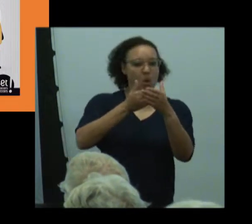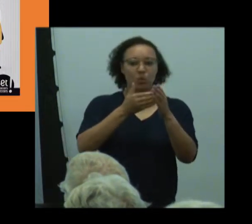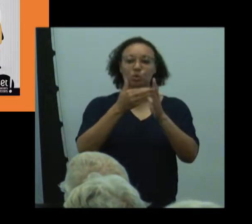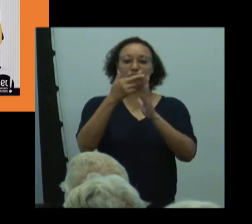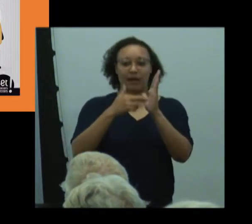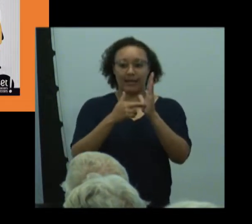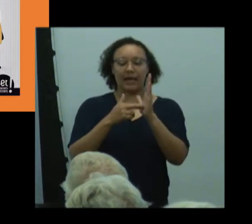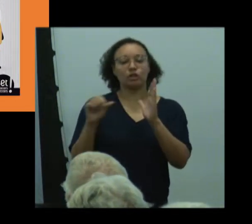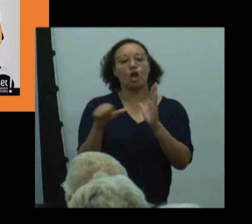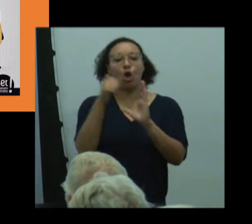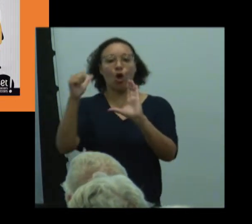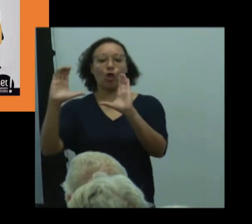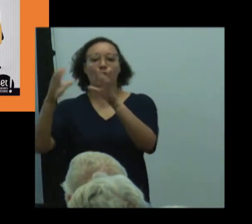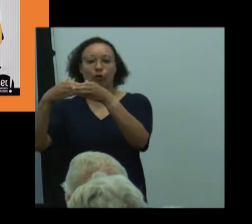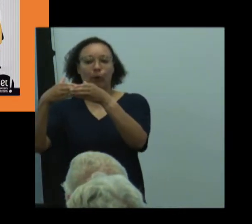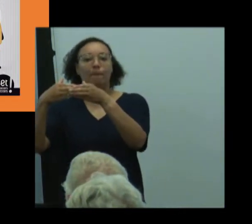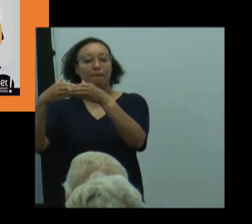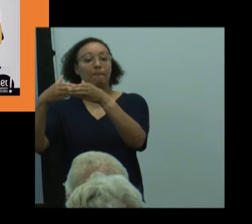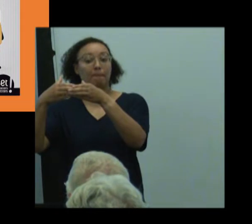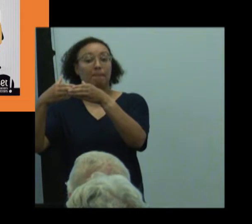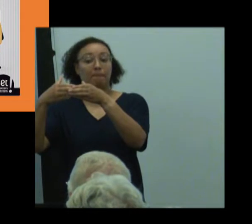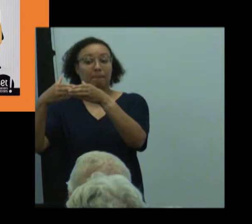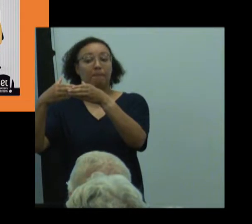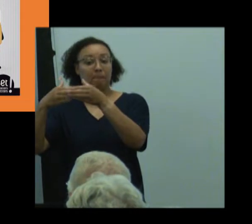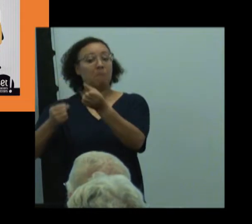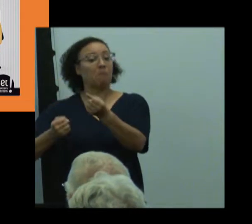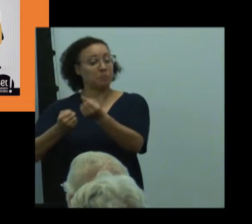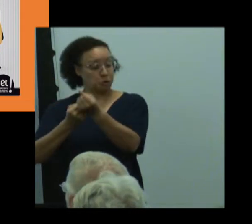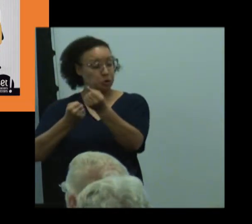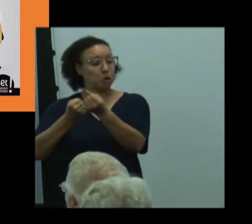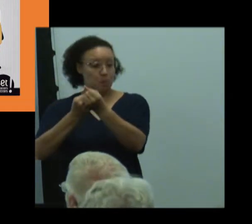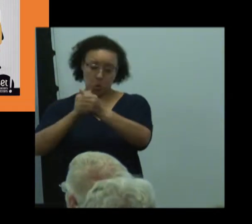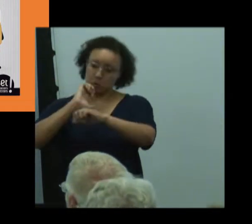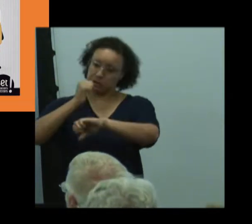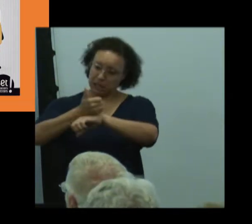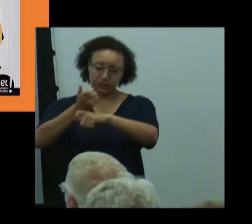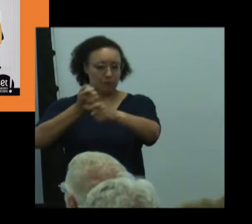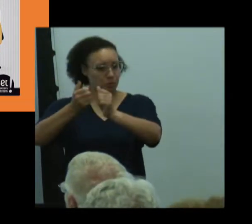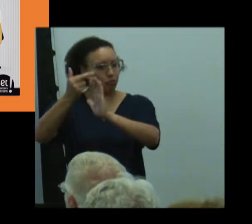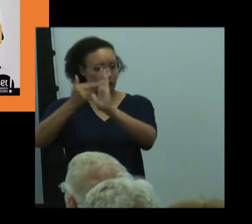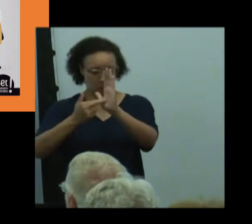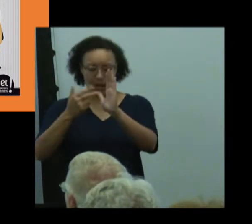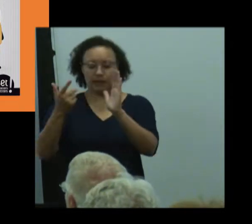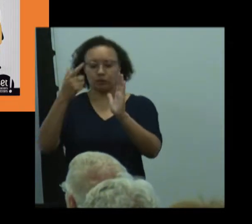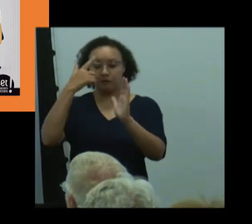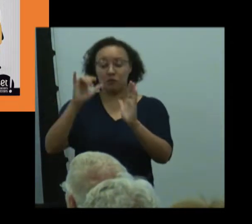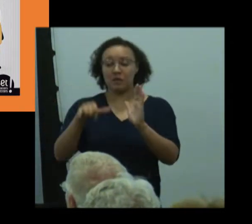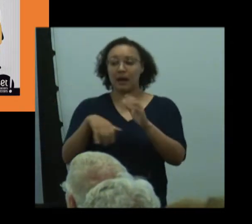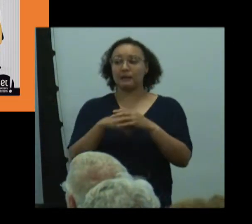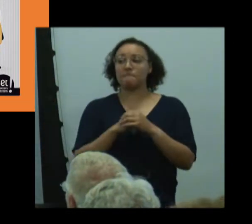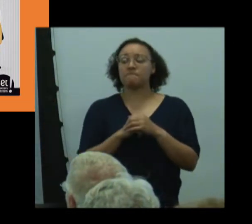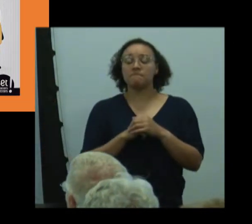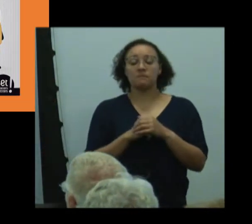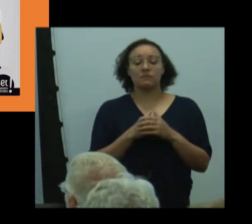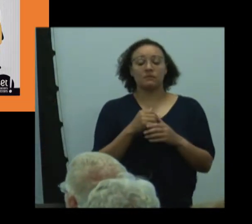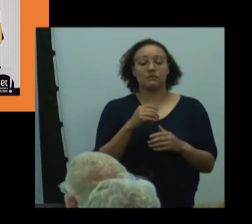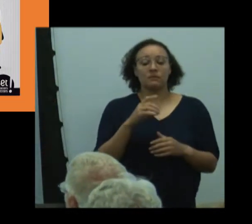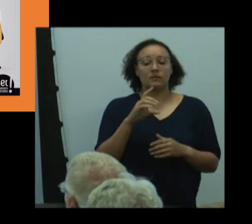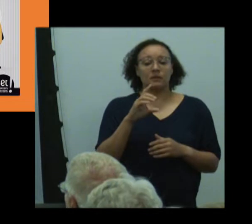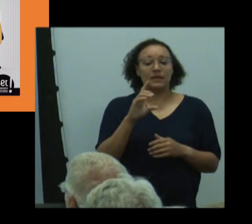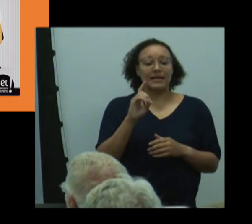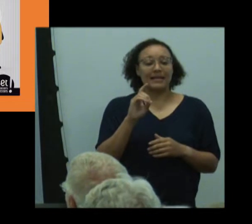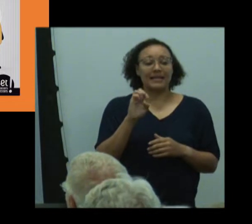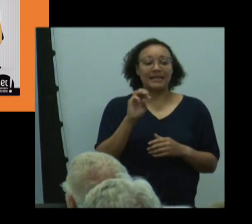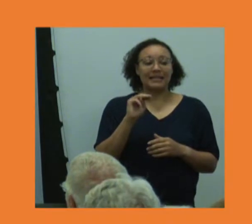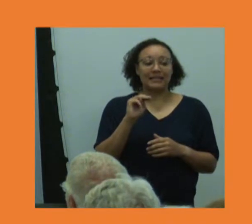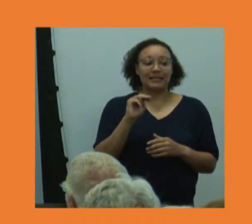then this group would be in favor of regulation. So in that situation, in a democracy, what